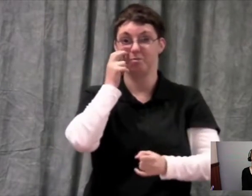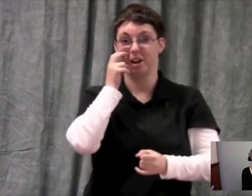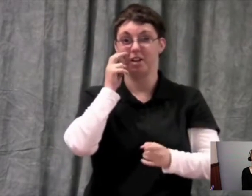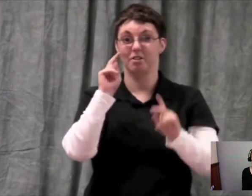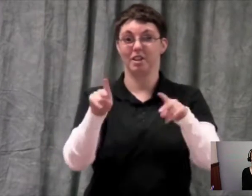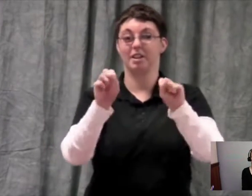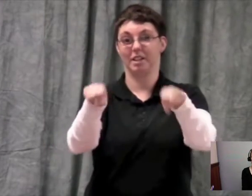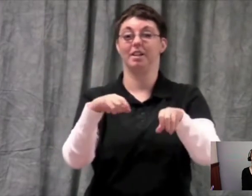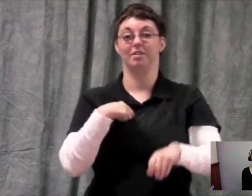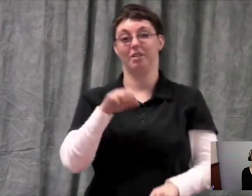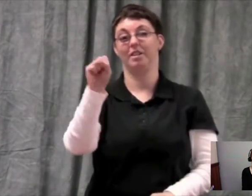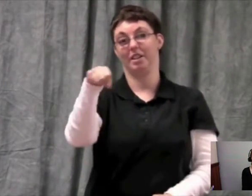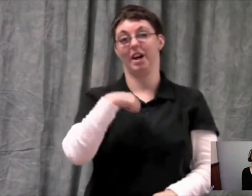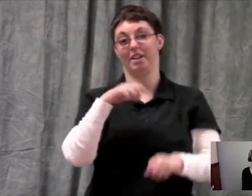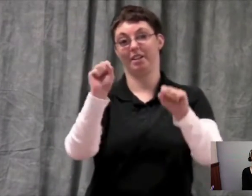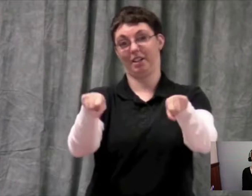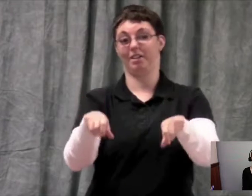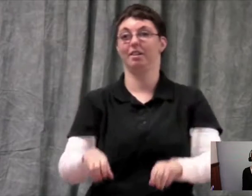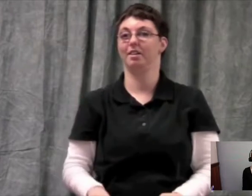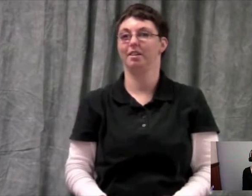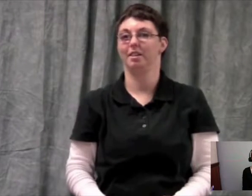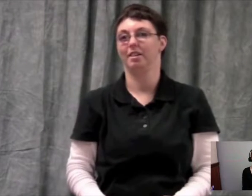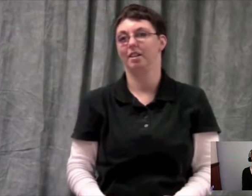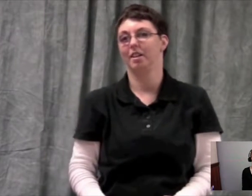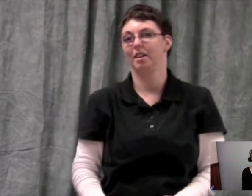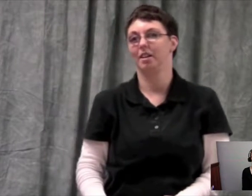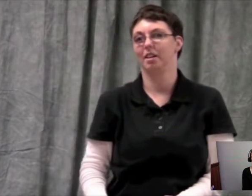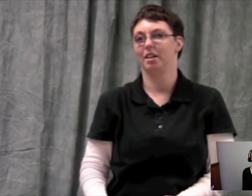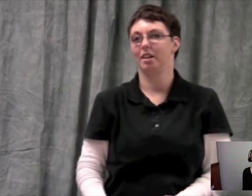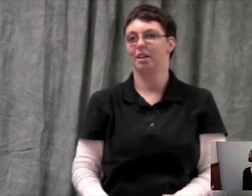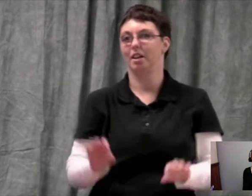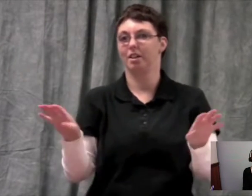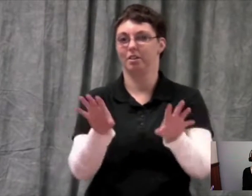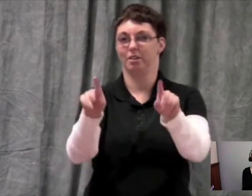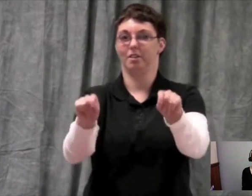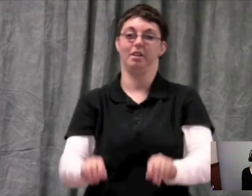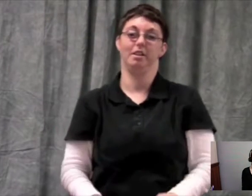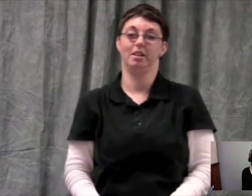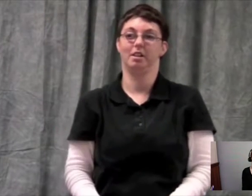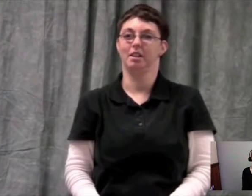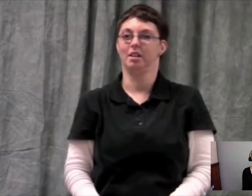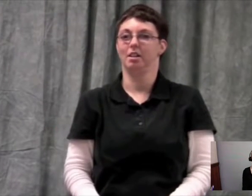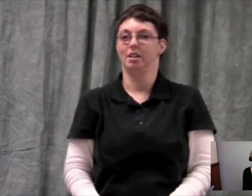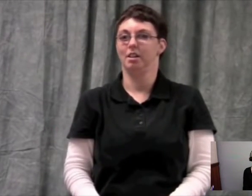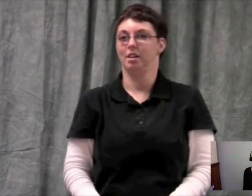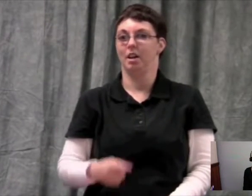do karate, but it is possible. I do it. And I've told my friends